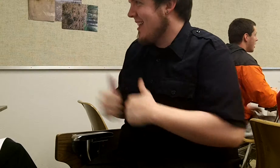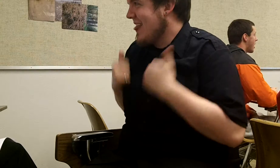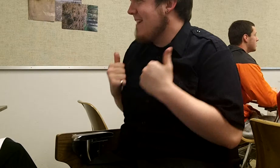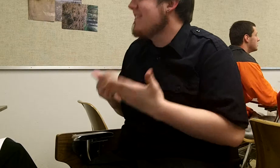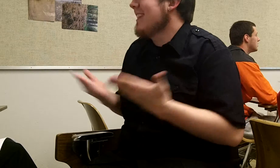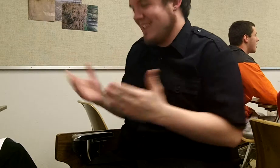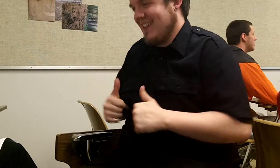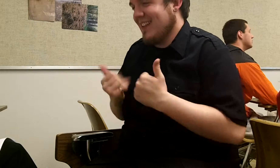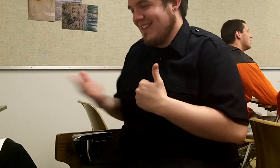phenotype. So